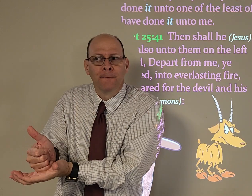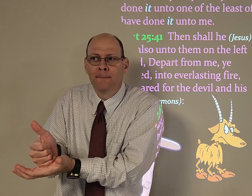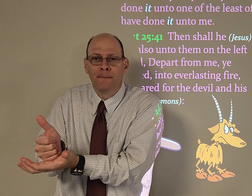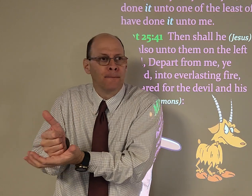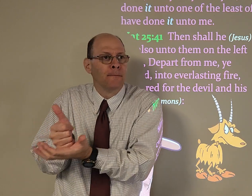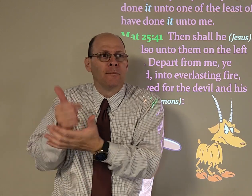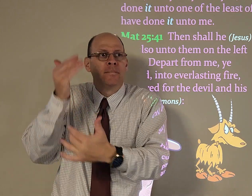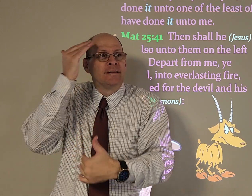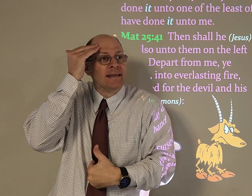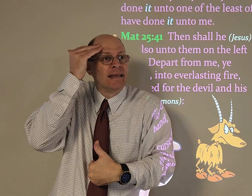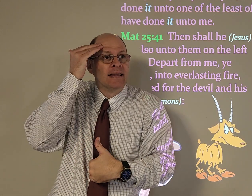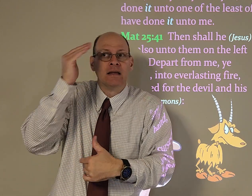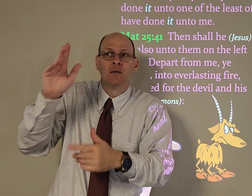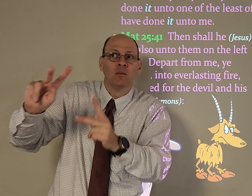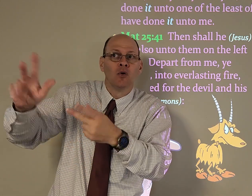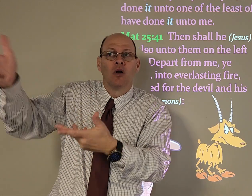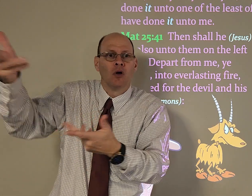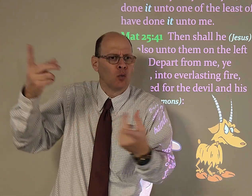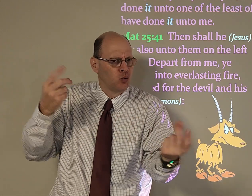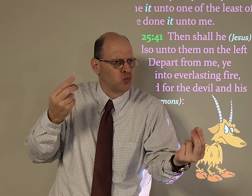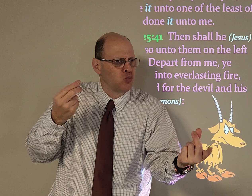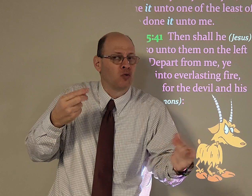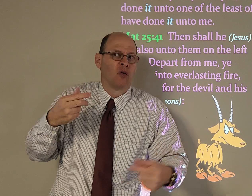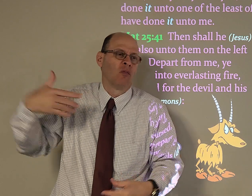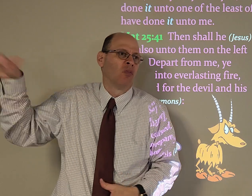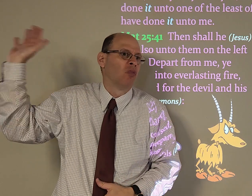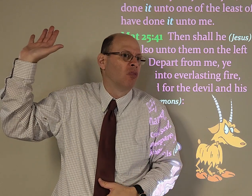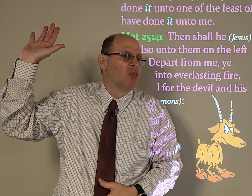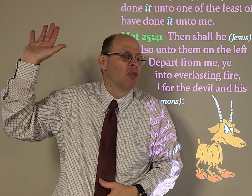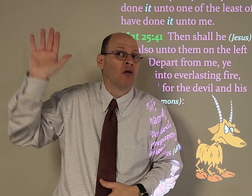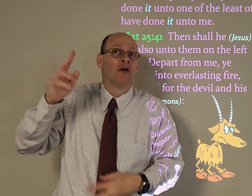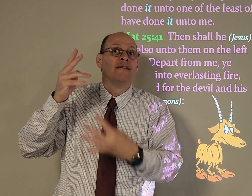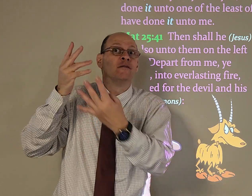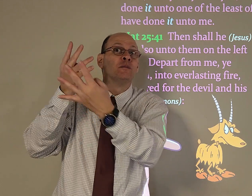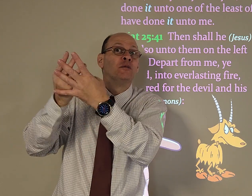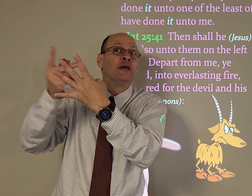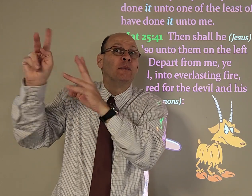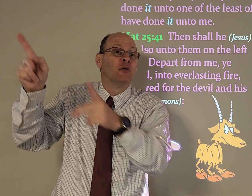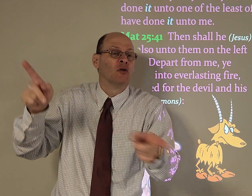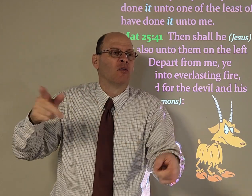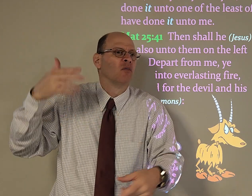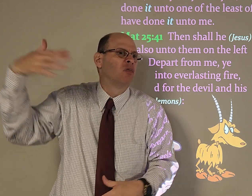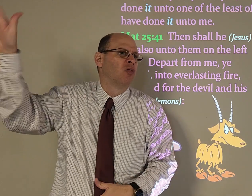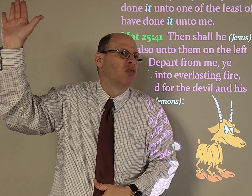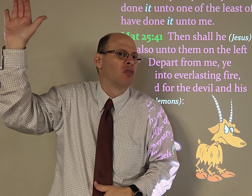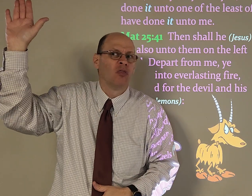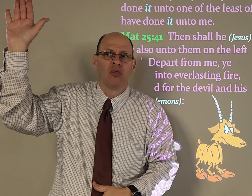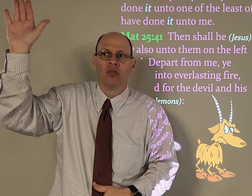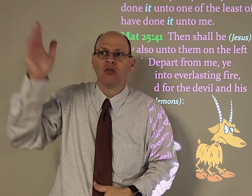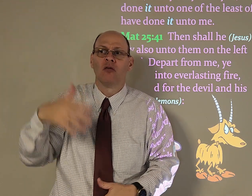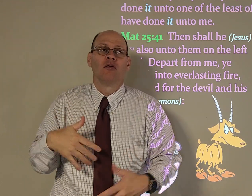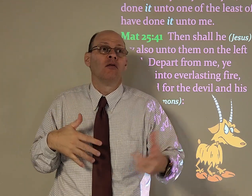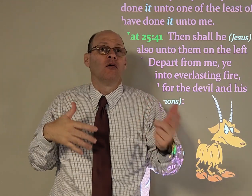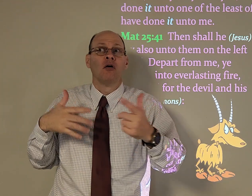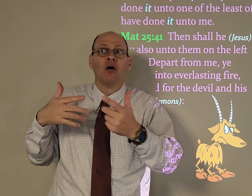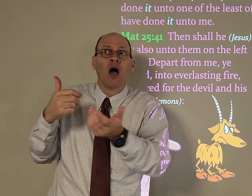So those did not help those in need. They didn't help the sick. They didn't help the naked. They didn't help the hungry. They didn't